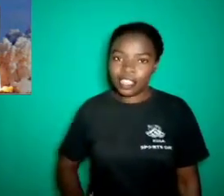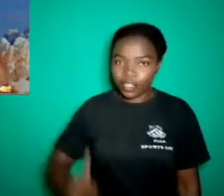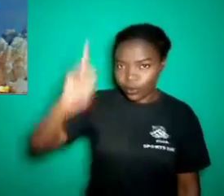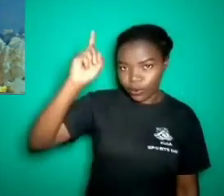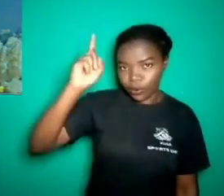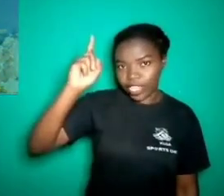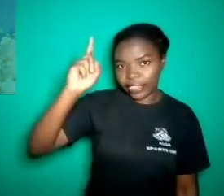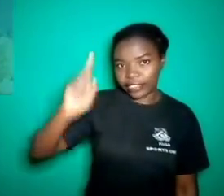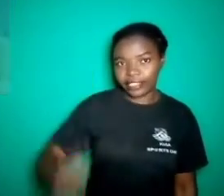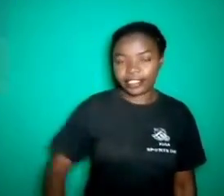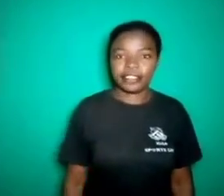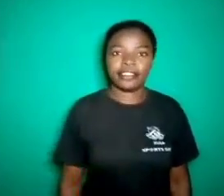Rocket.